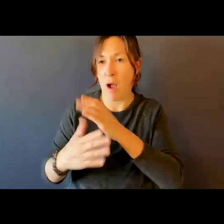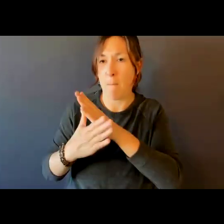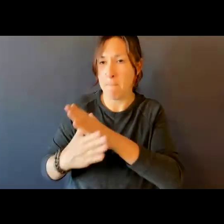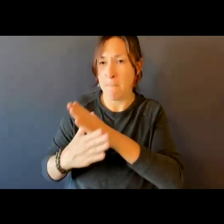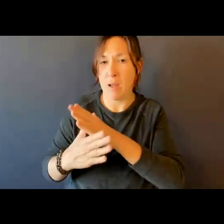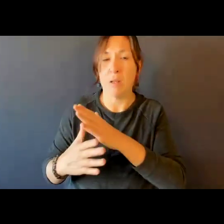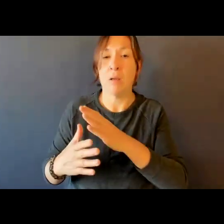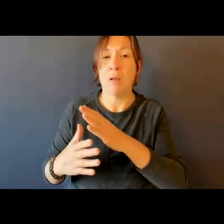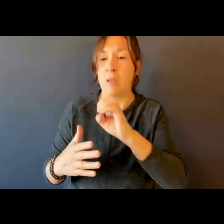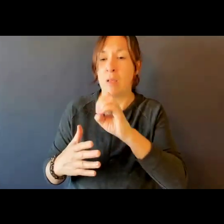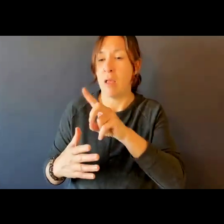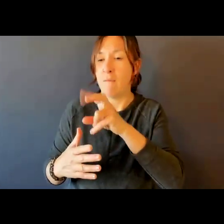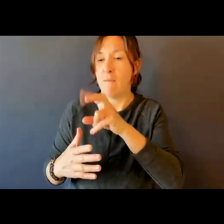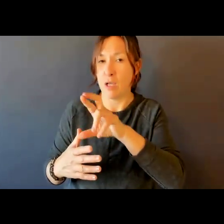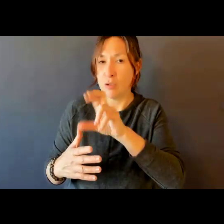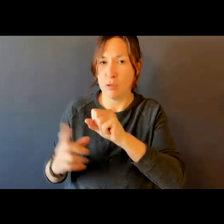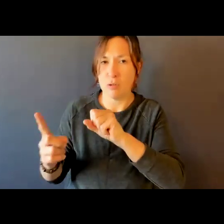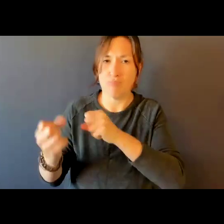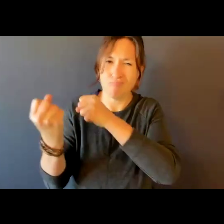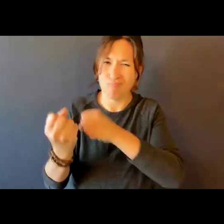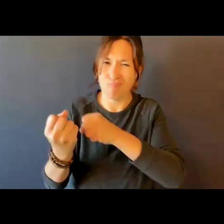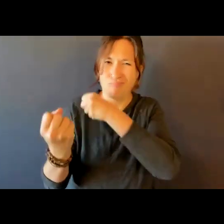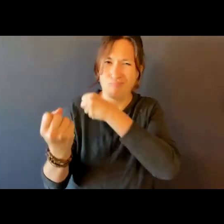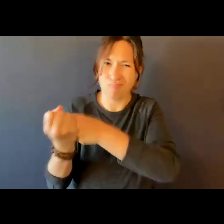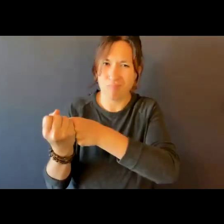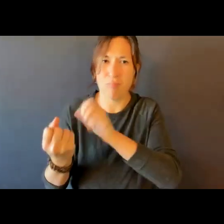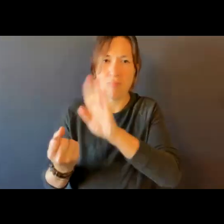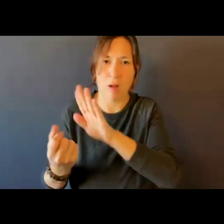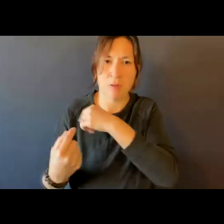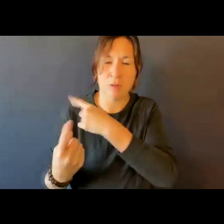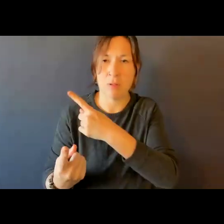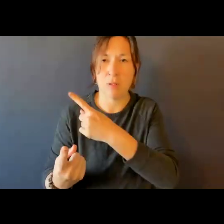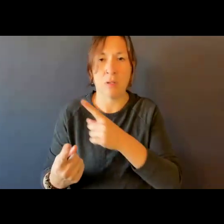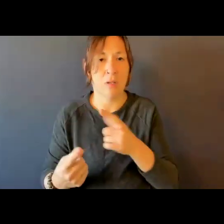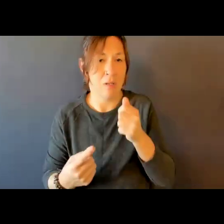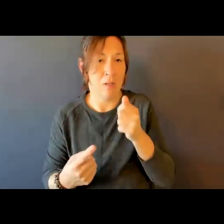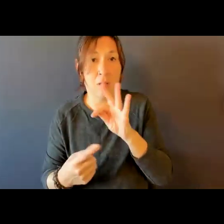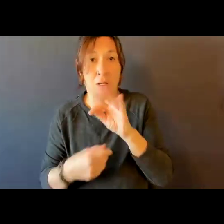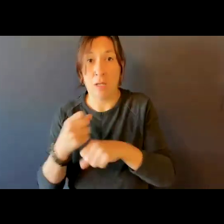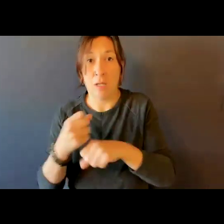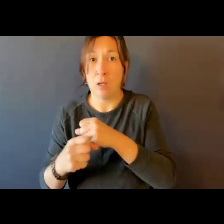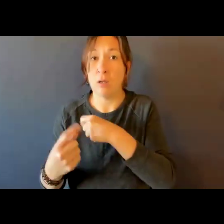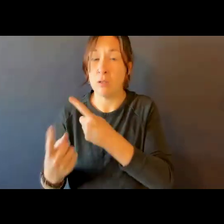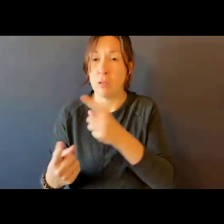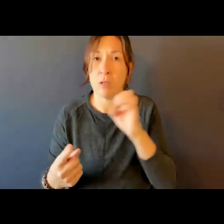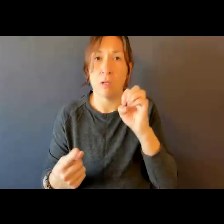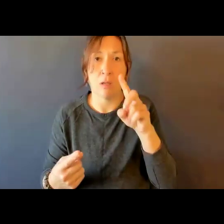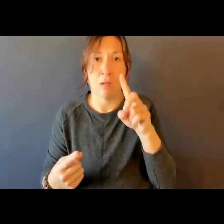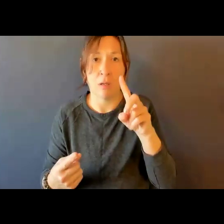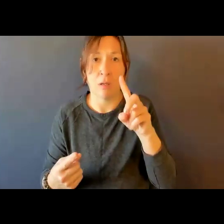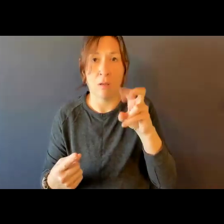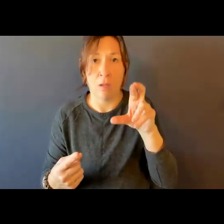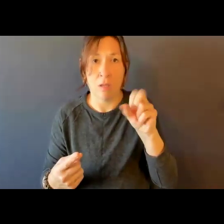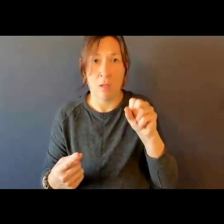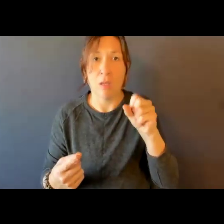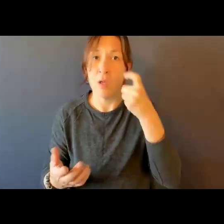steadfast support of our district. For the past 19 years, Edvestors has been recognizing the work and